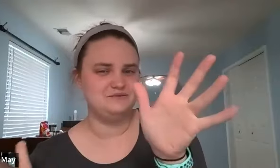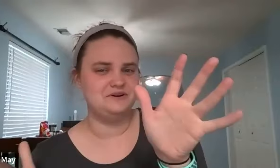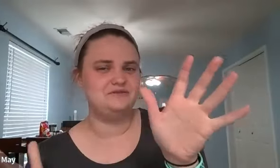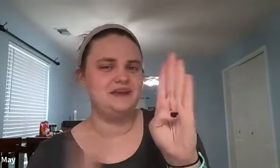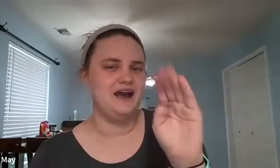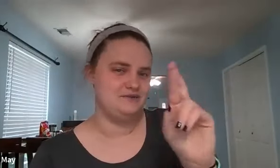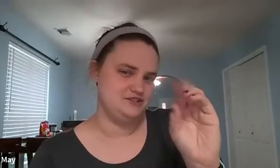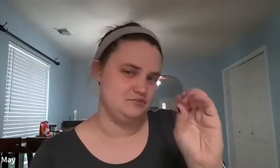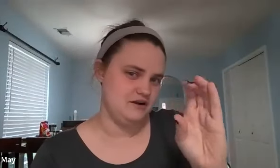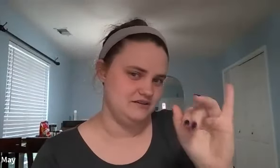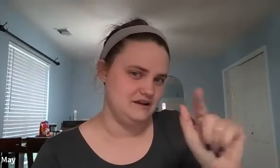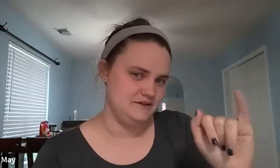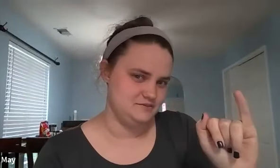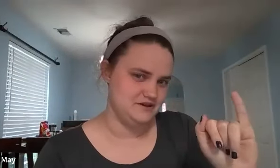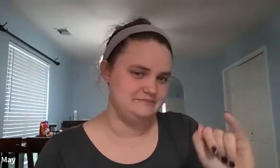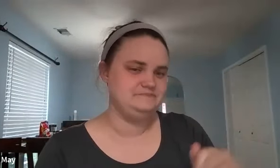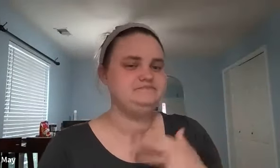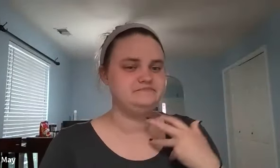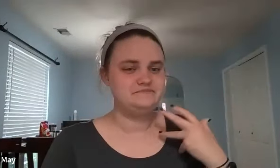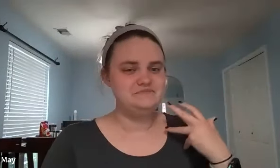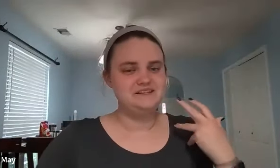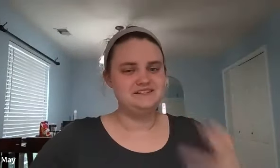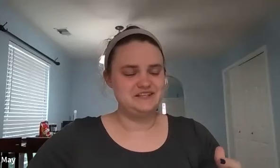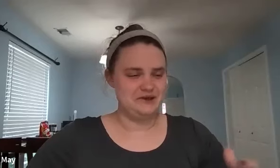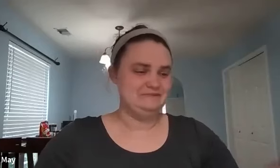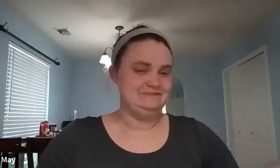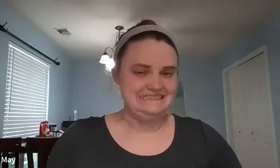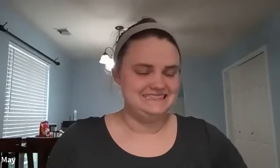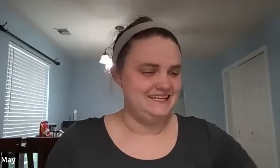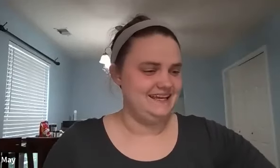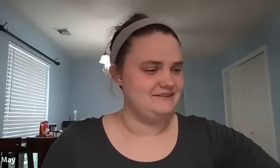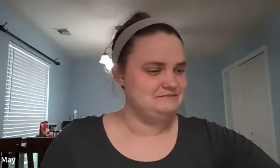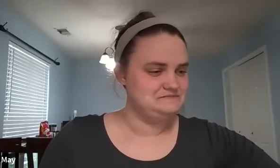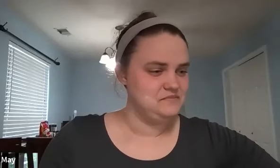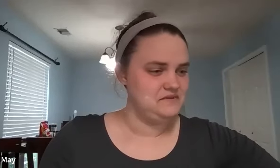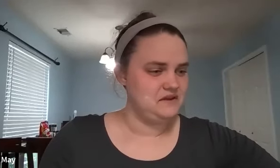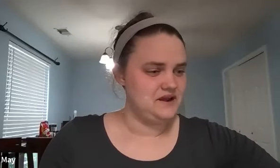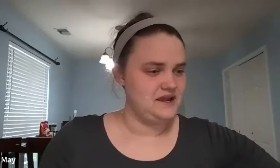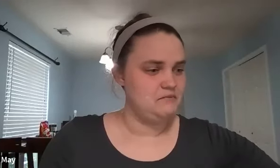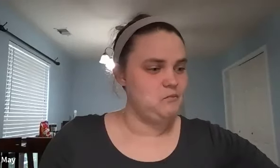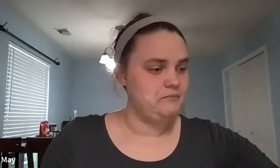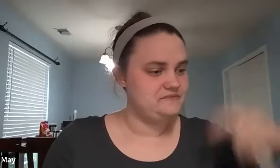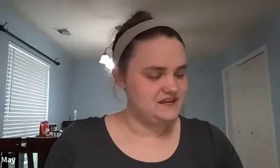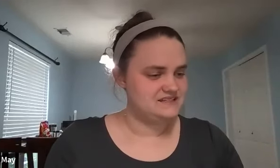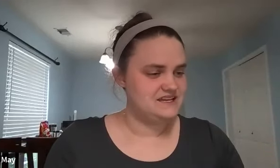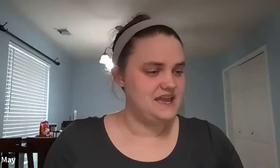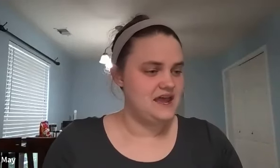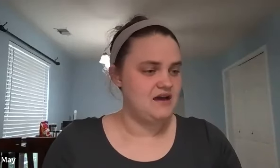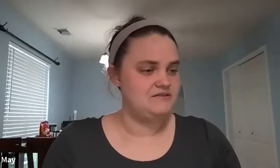work for me. I always do broccoli. I finger spell it. So yeah. All right. The next thing I have